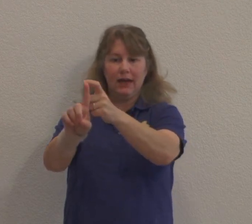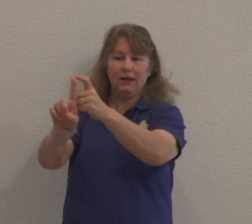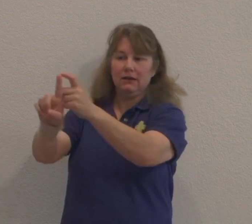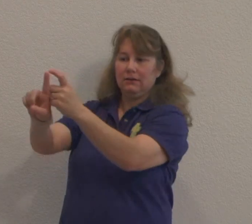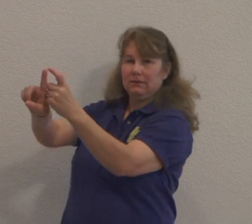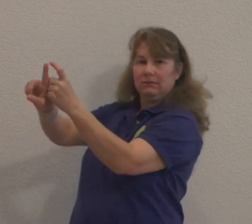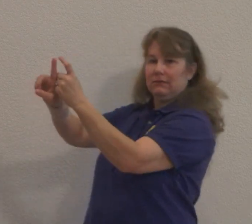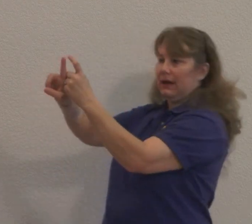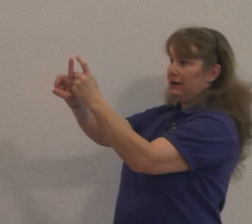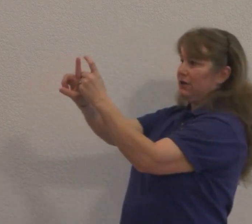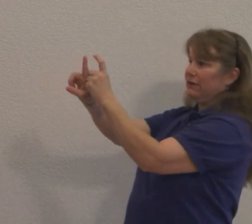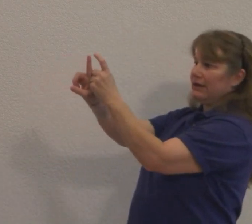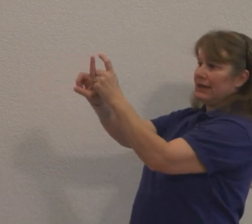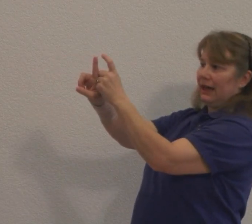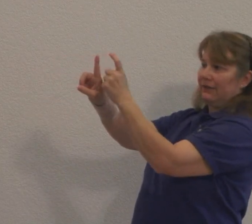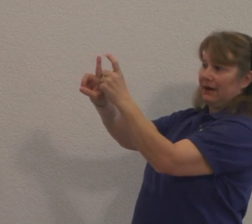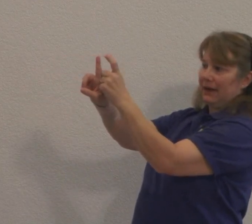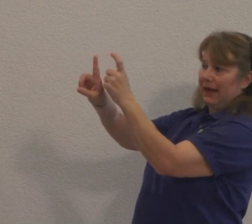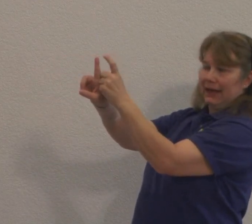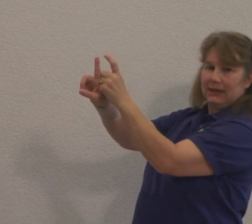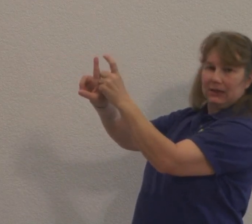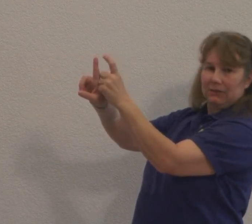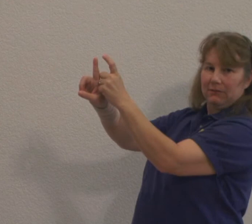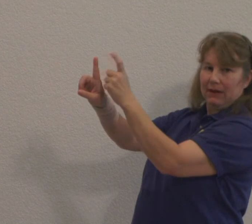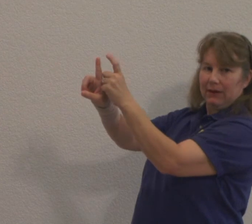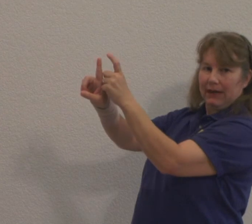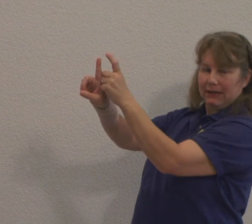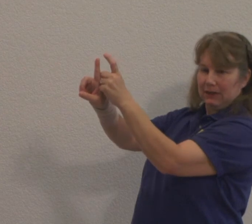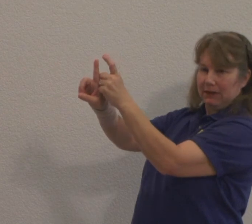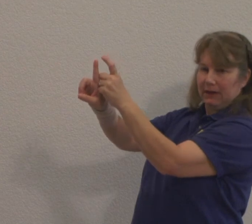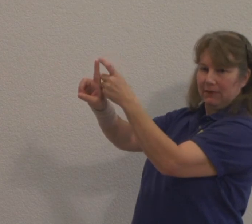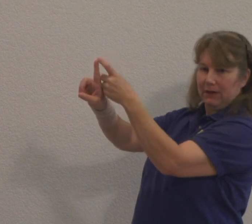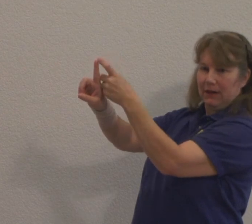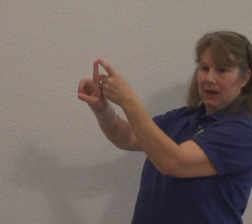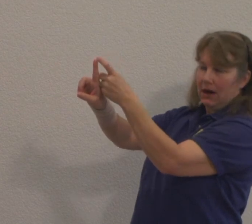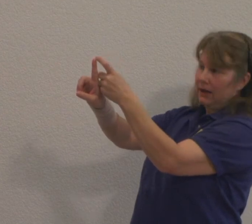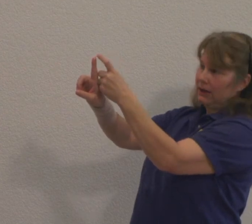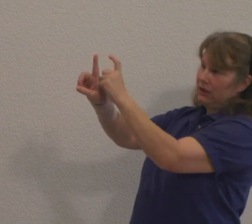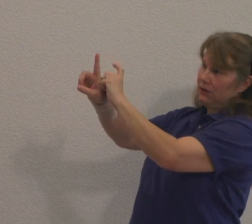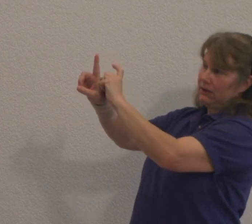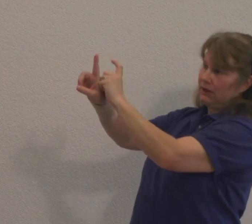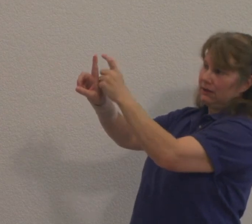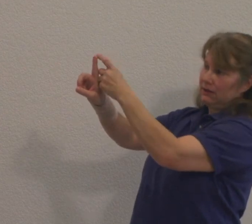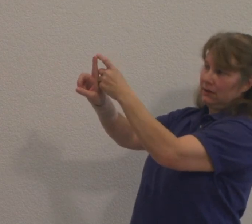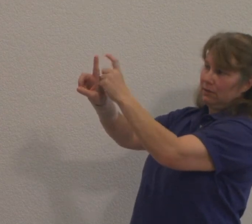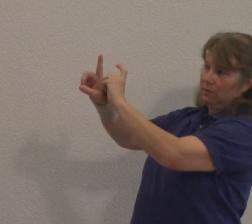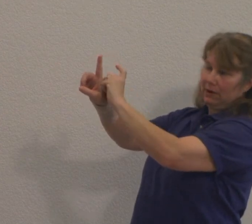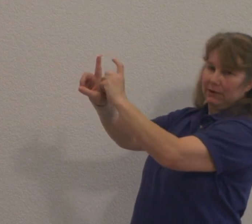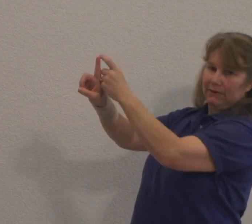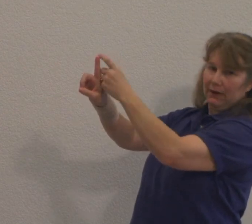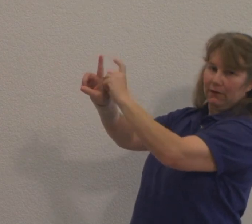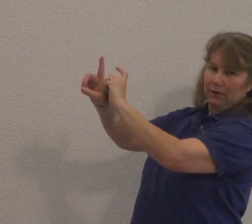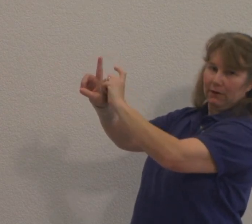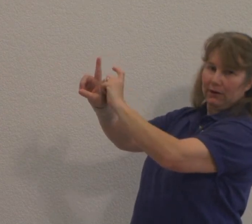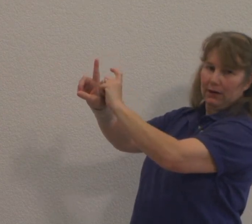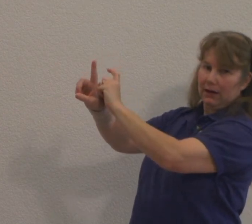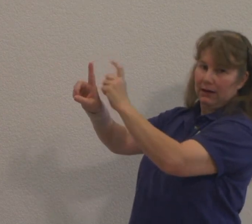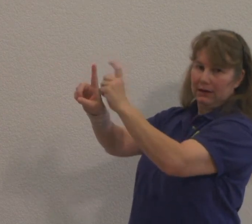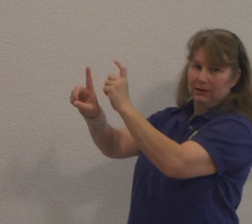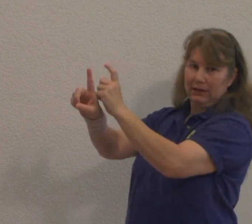and I don't know if you can tell, I've got my hand touching, my one hand touching my other one. All I do is bring my finger forward. I leave